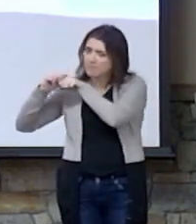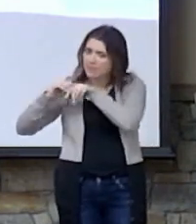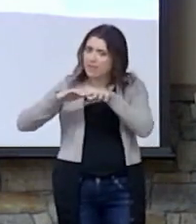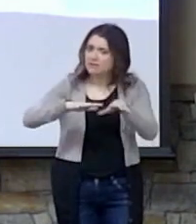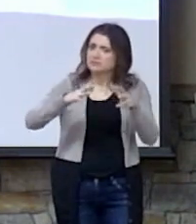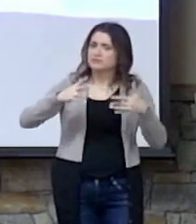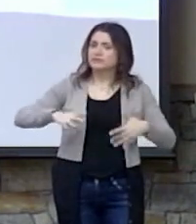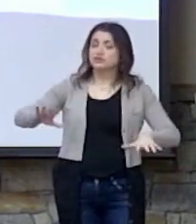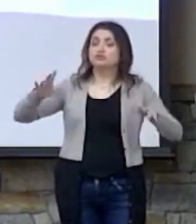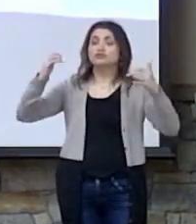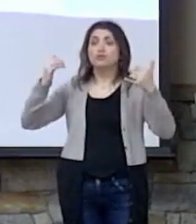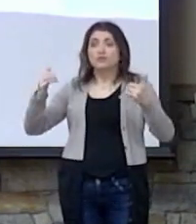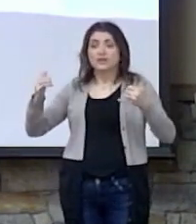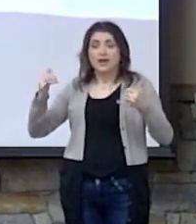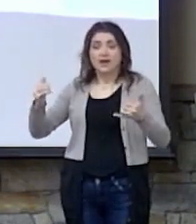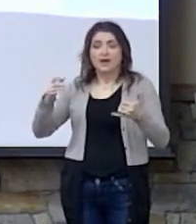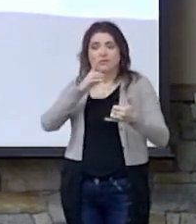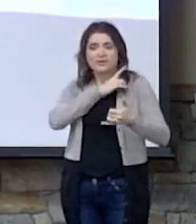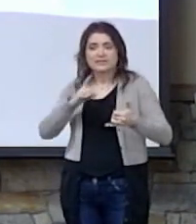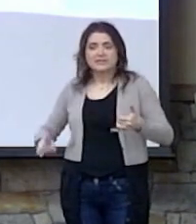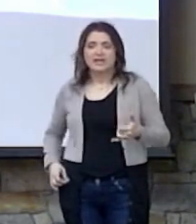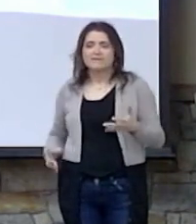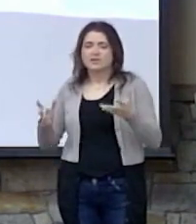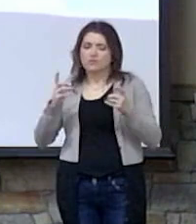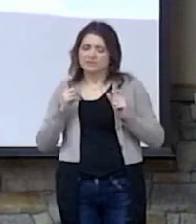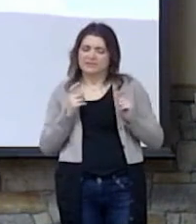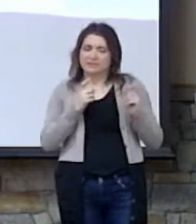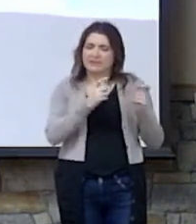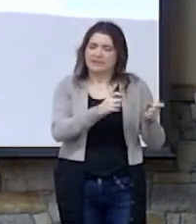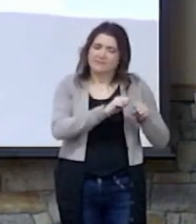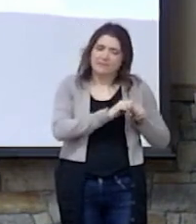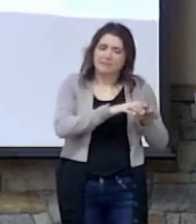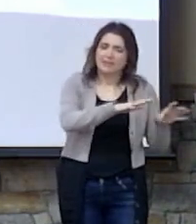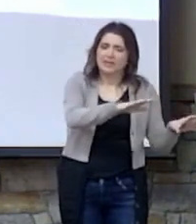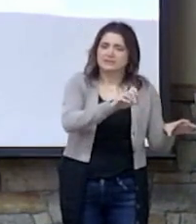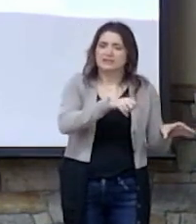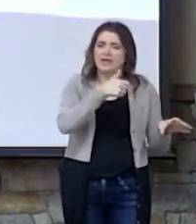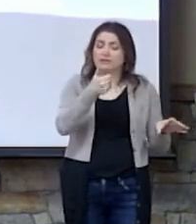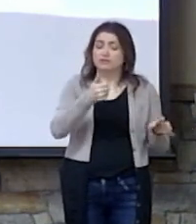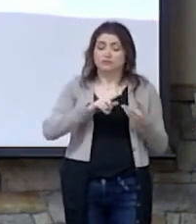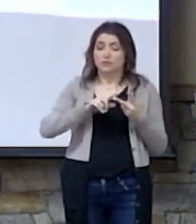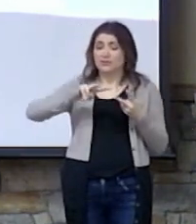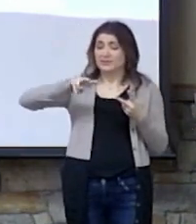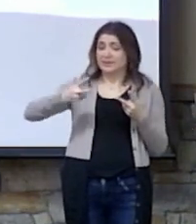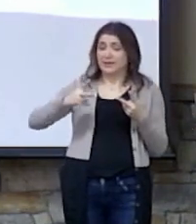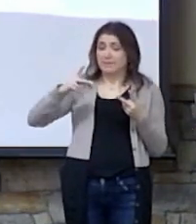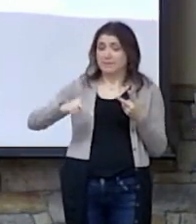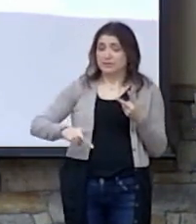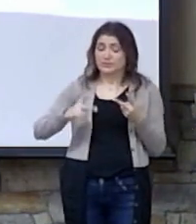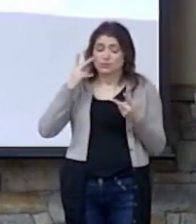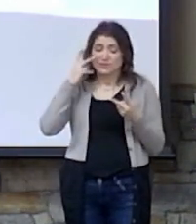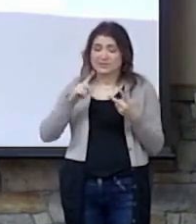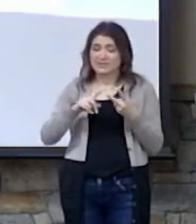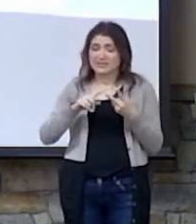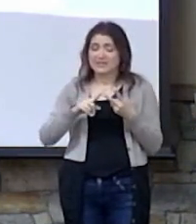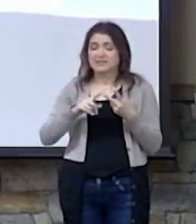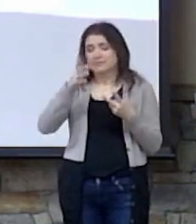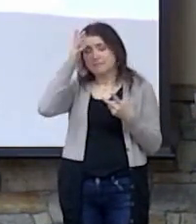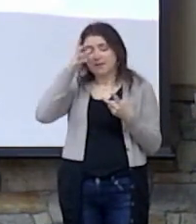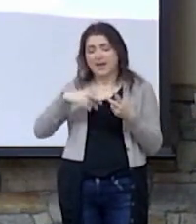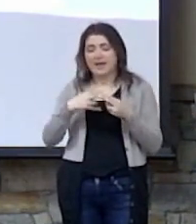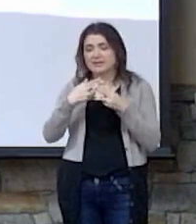to somehow repay that blessing, as it were. So the second person we see mentioned is a man by the name of